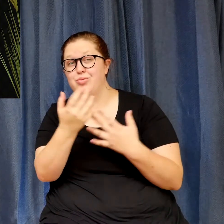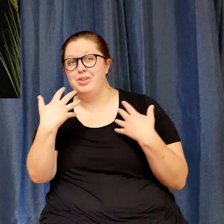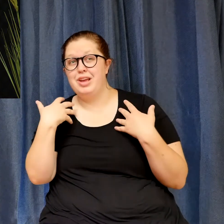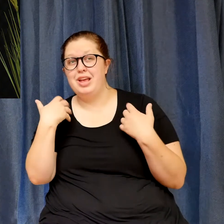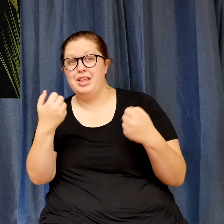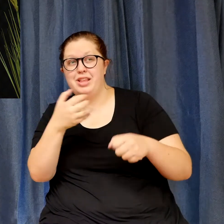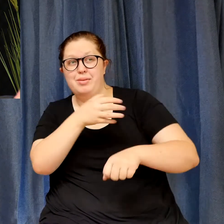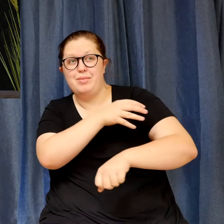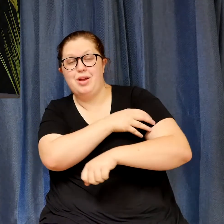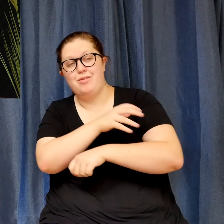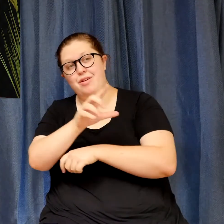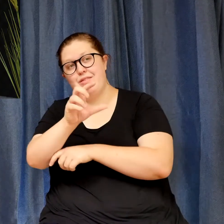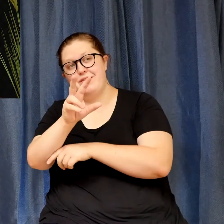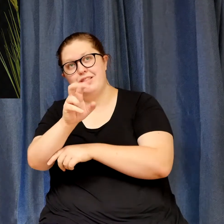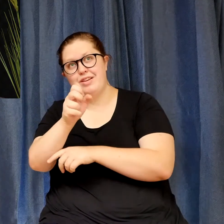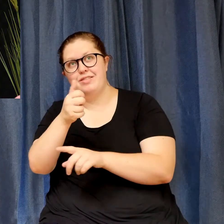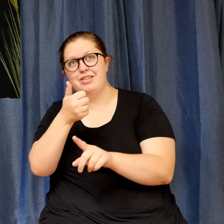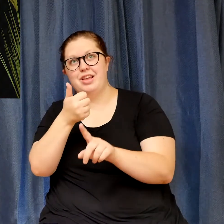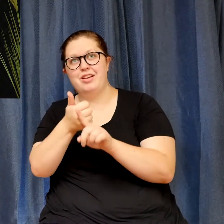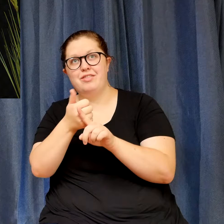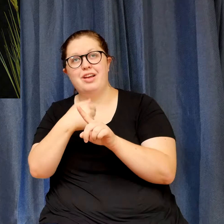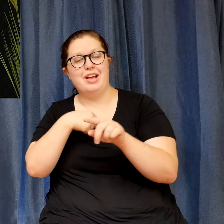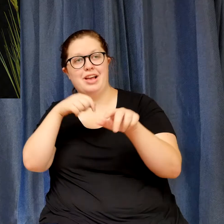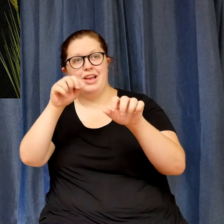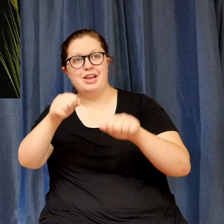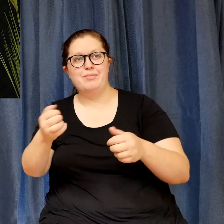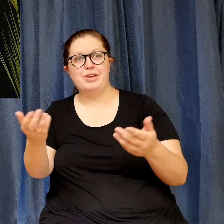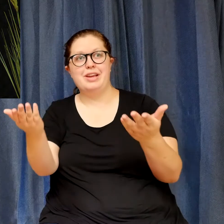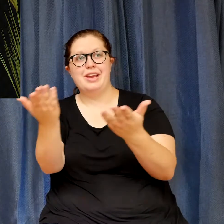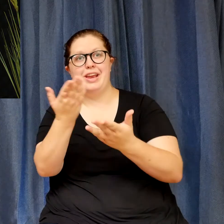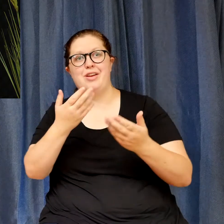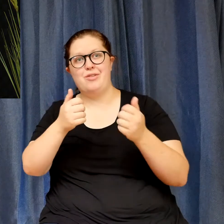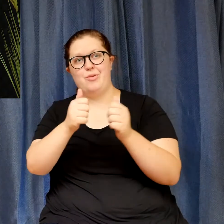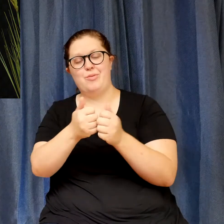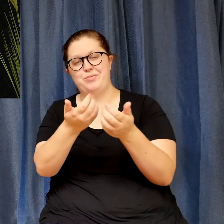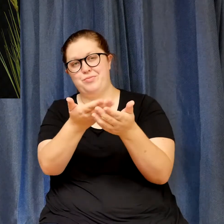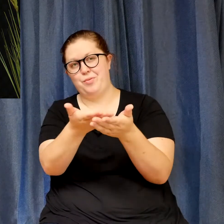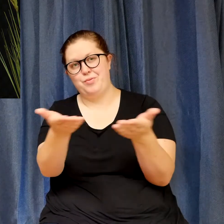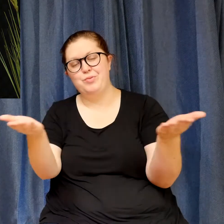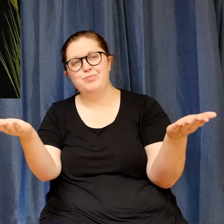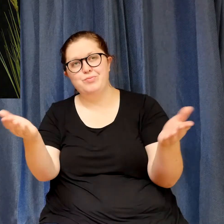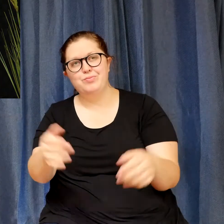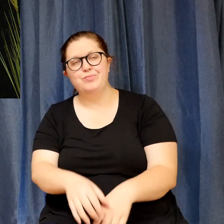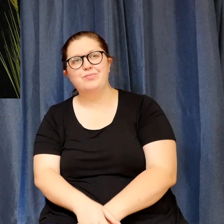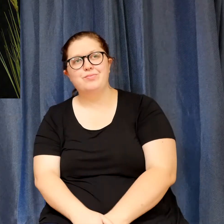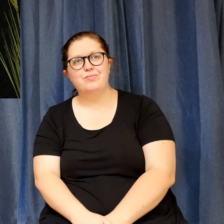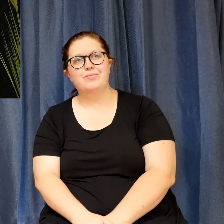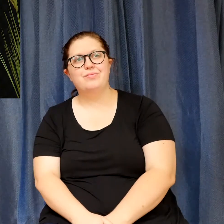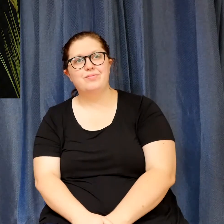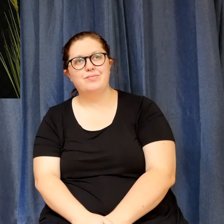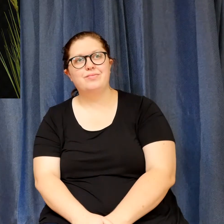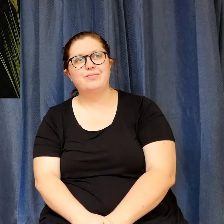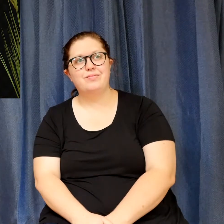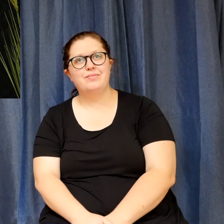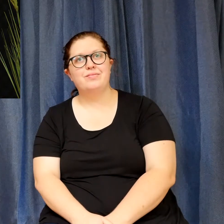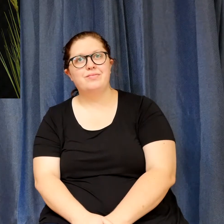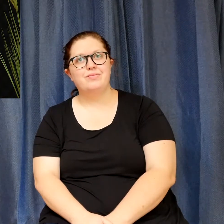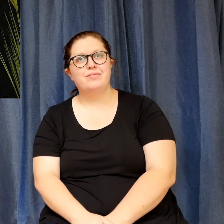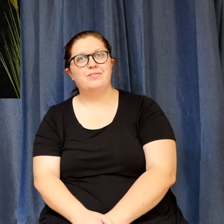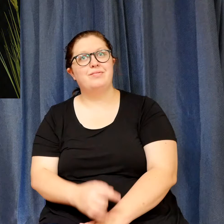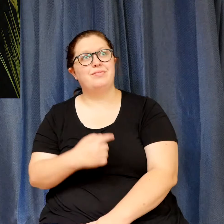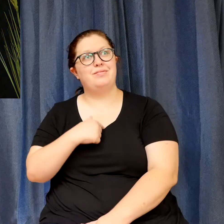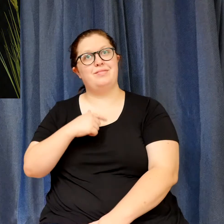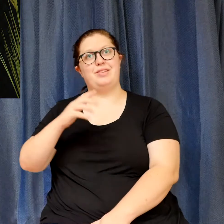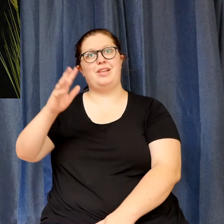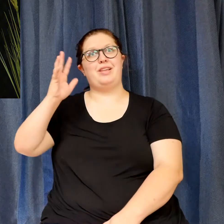of love that I'm standing here with all of you today. So, I went